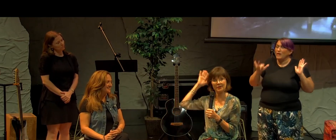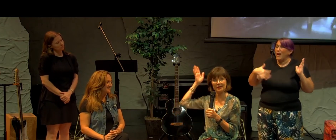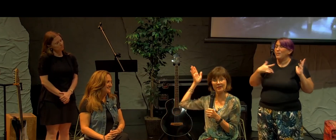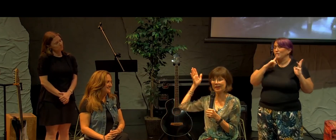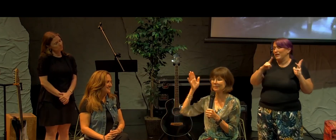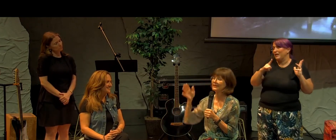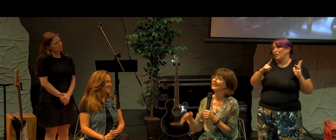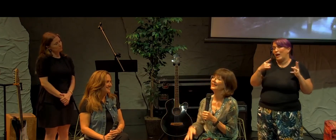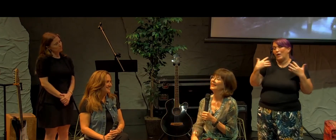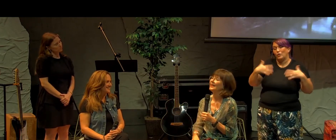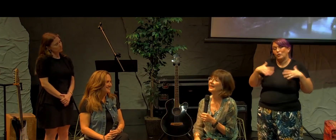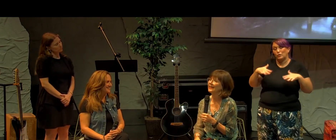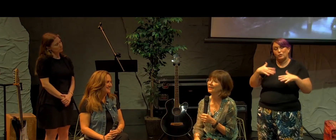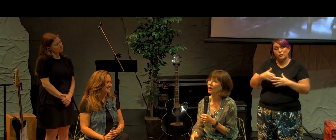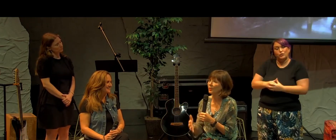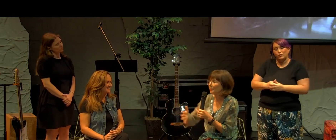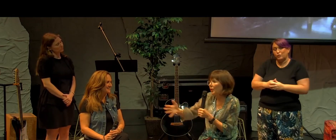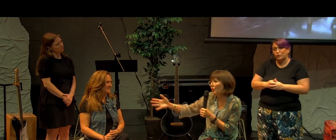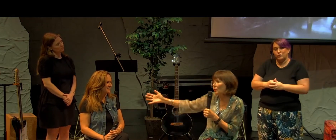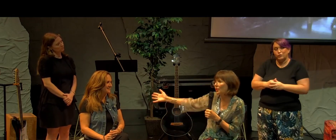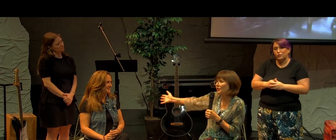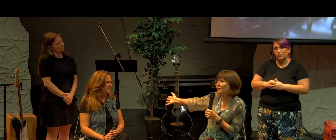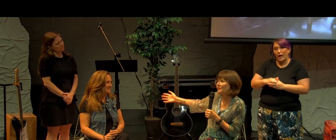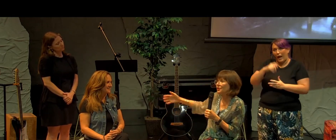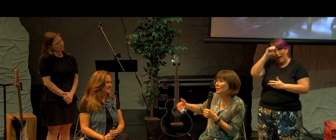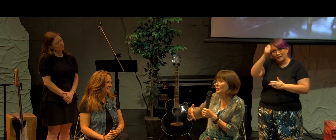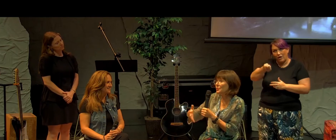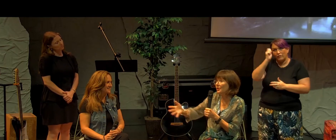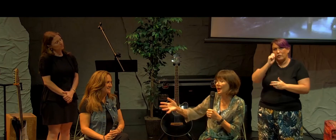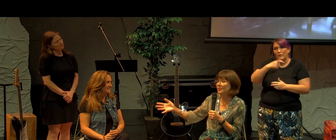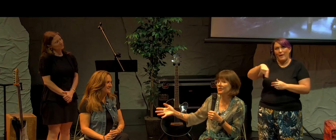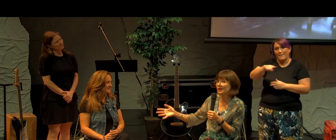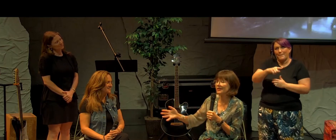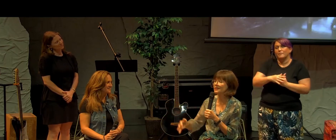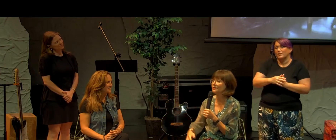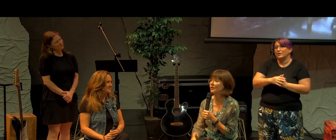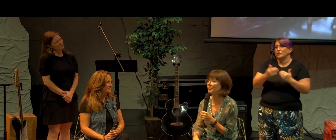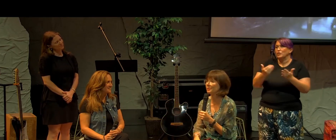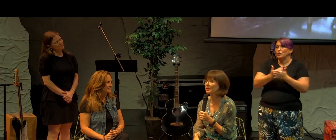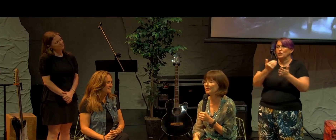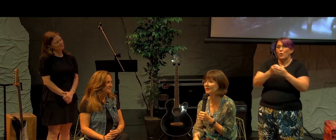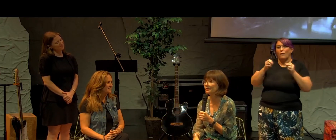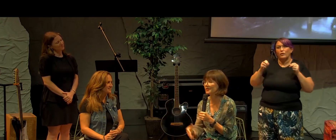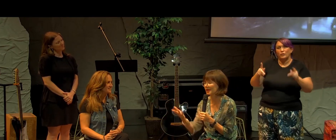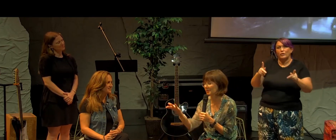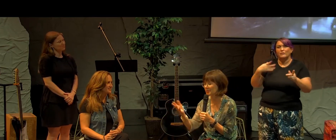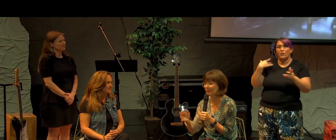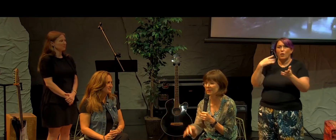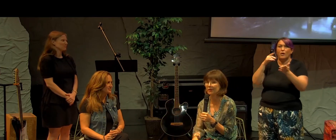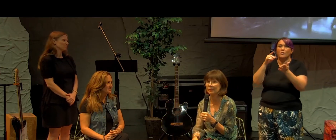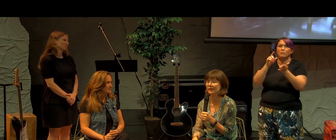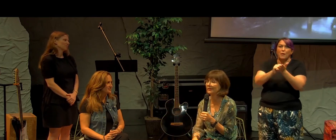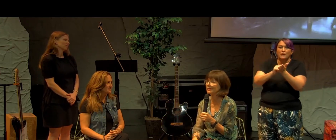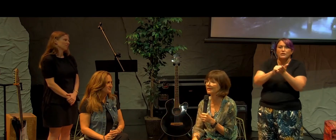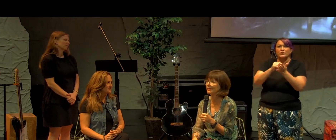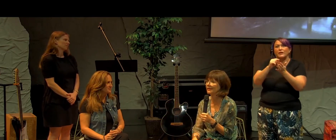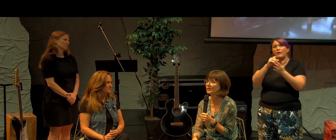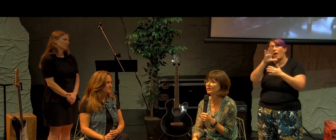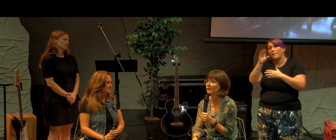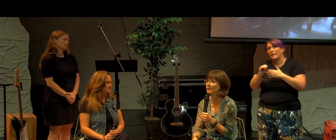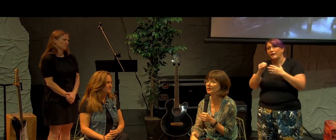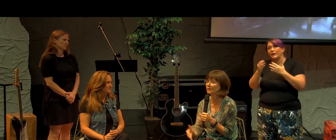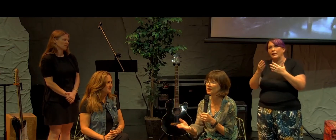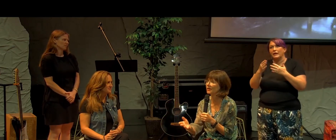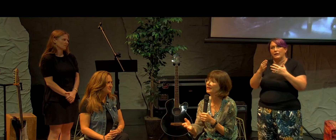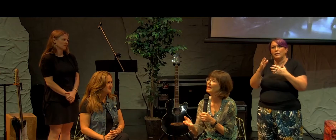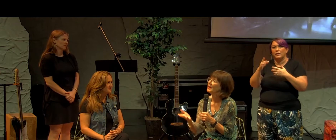feather in their cap, and opened up a whole world of new opportunities for our Disciples Publishing Company in the Soviet